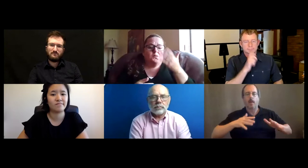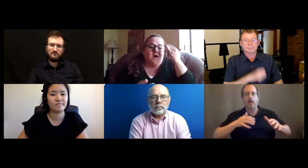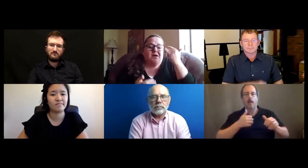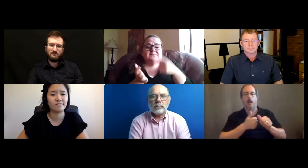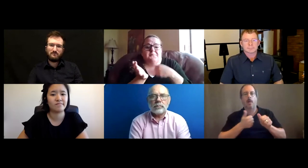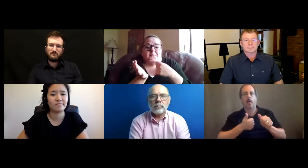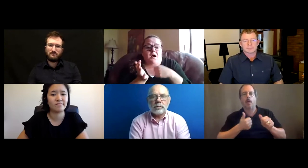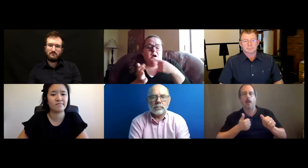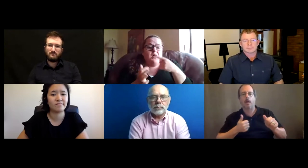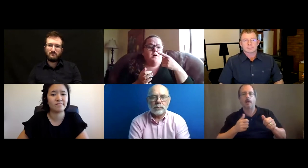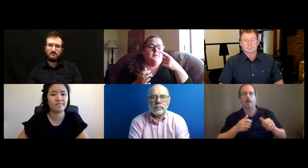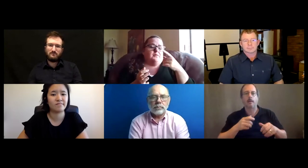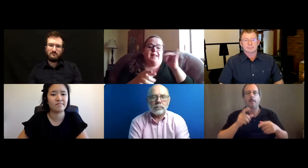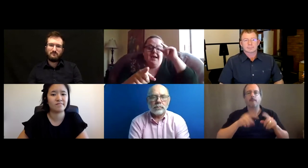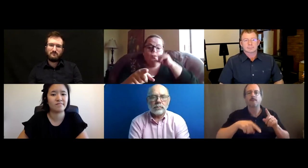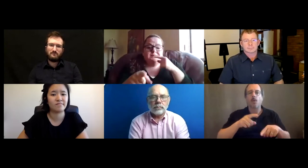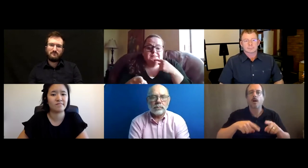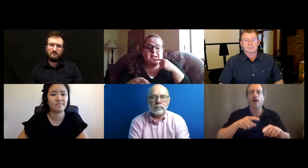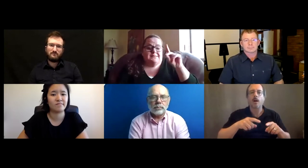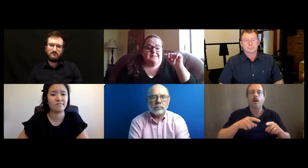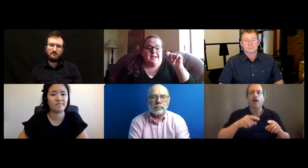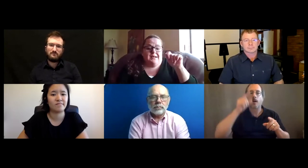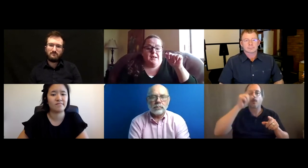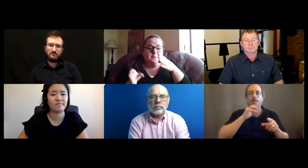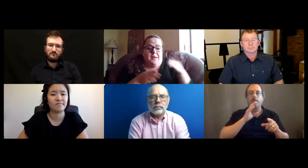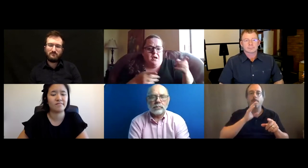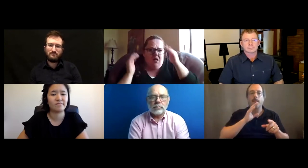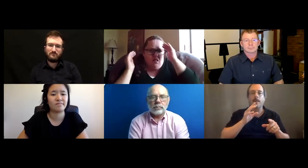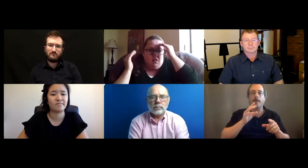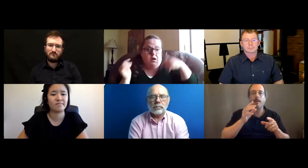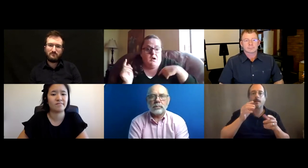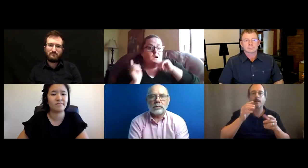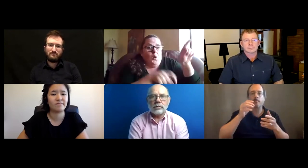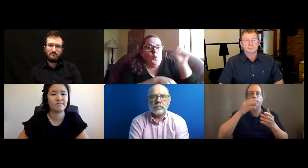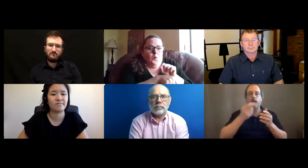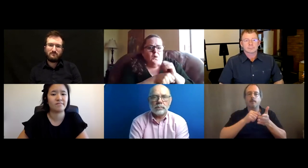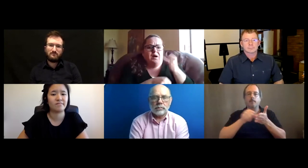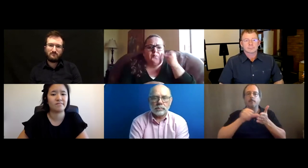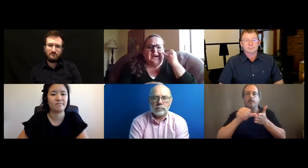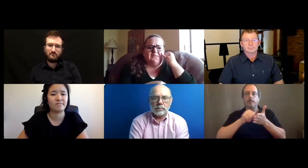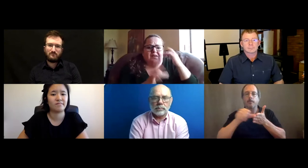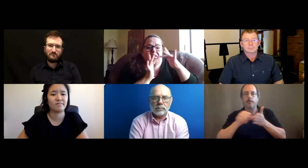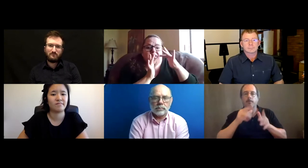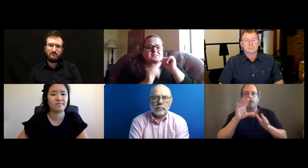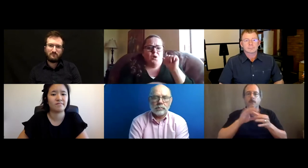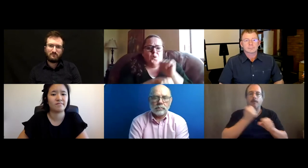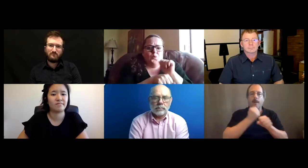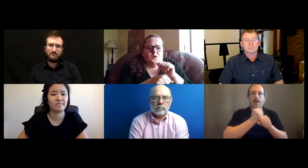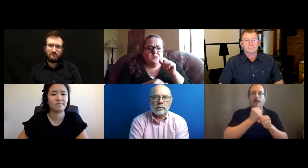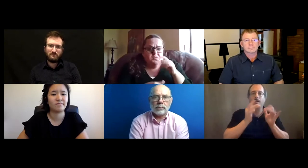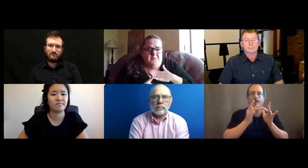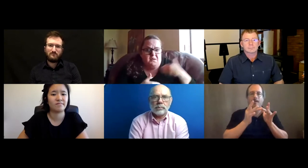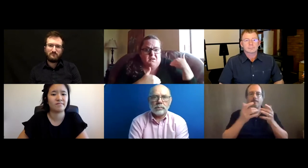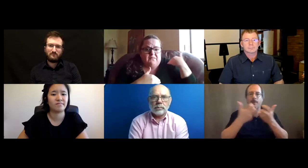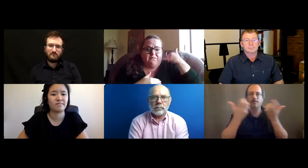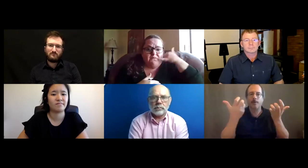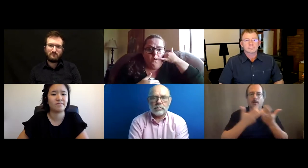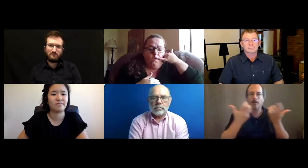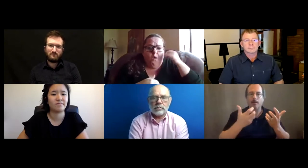that. And then they end up avoiding doing it because they don't want to be discriminated against, or they don't want their employer to be upset with